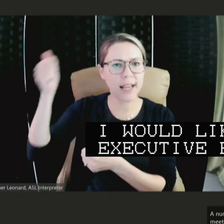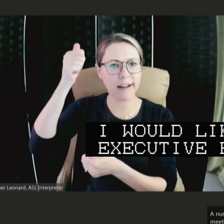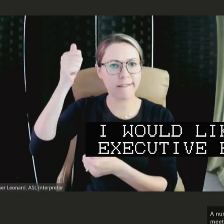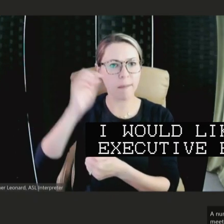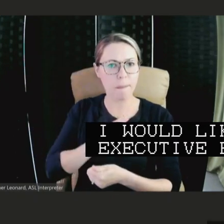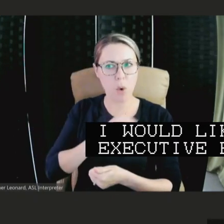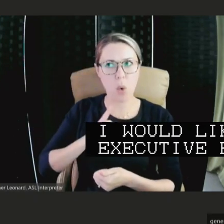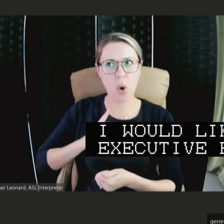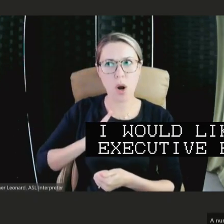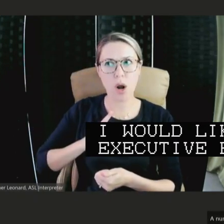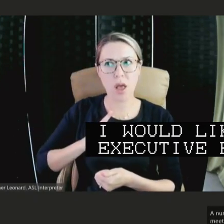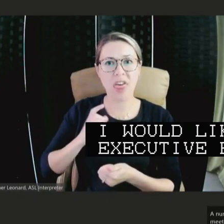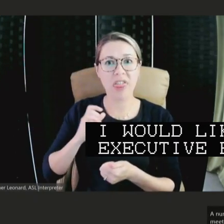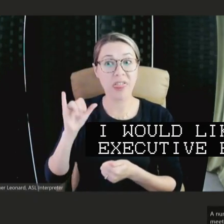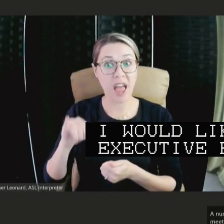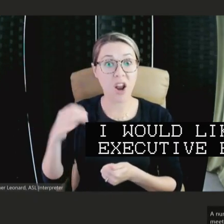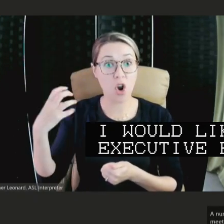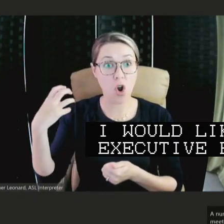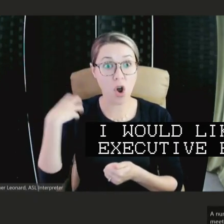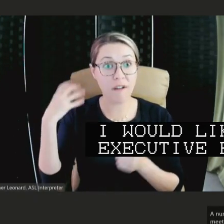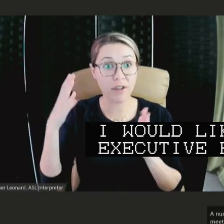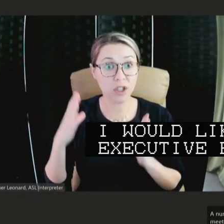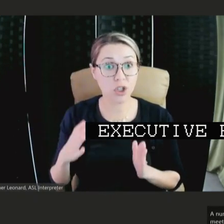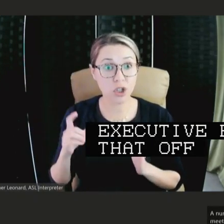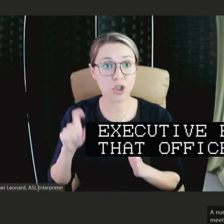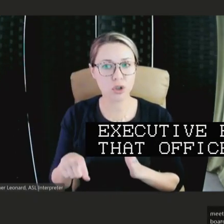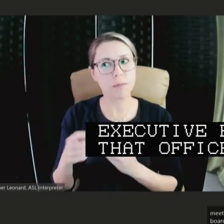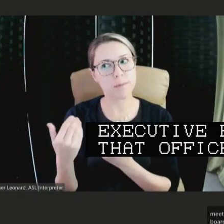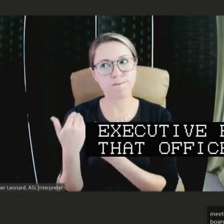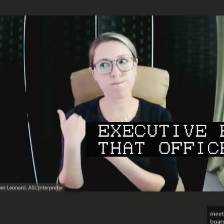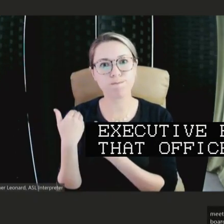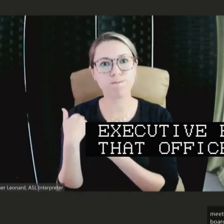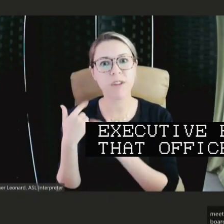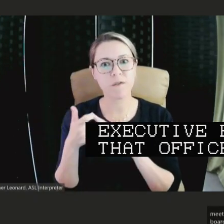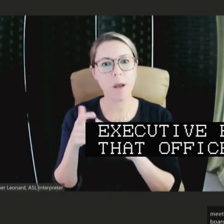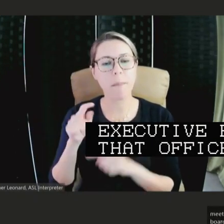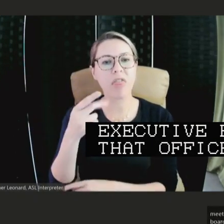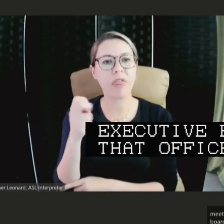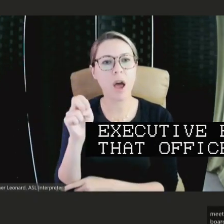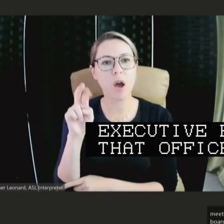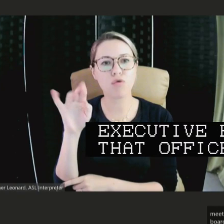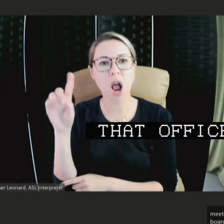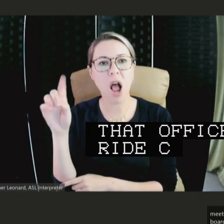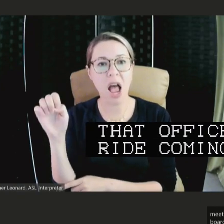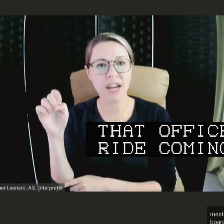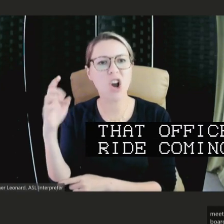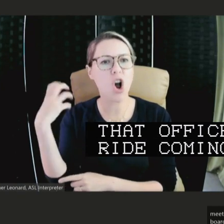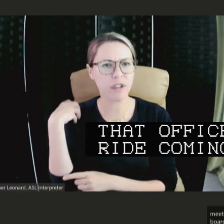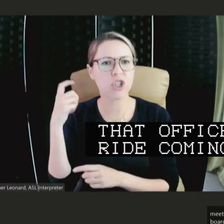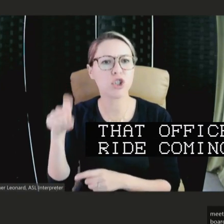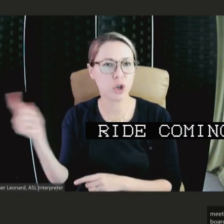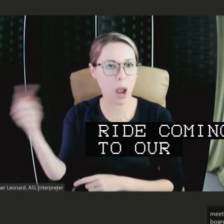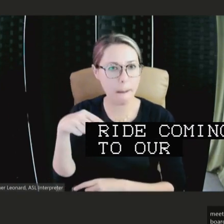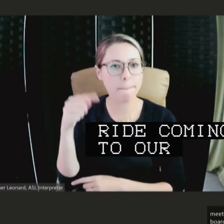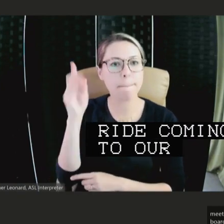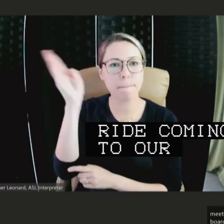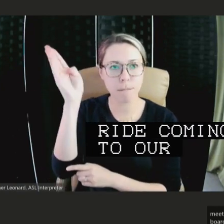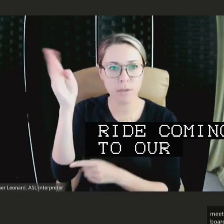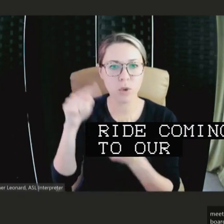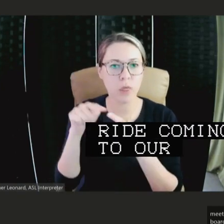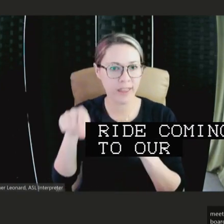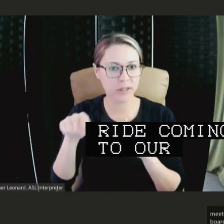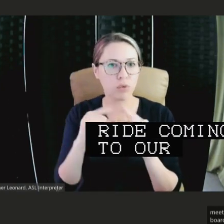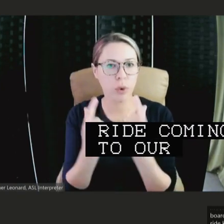that office is responsible for the RIDE come and give a presentation to our group. And so just